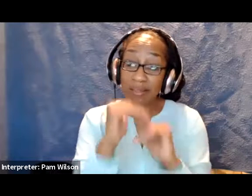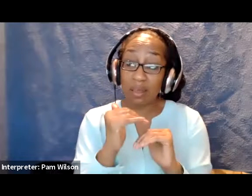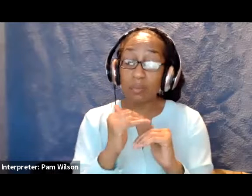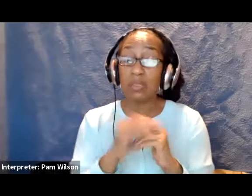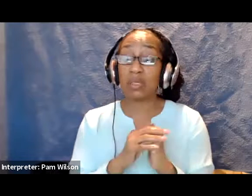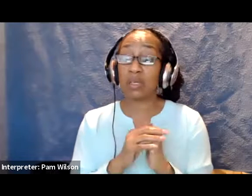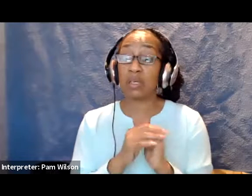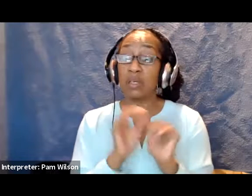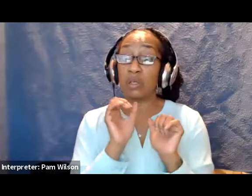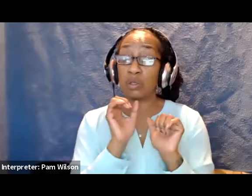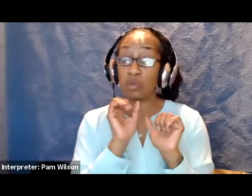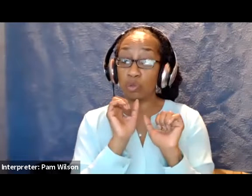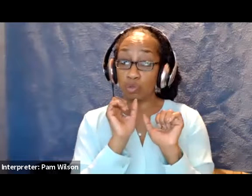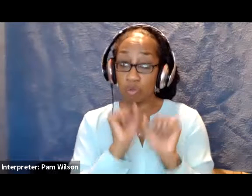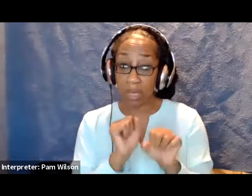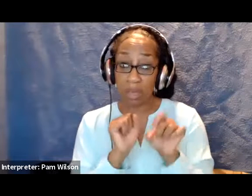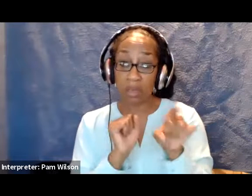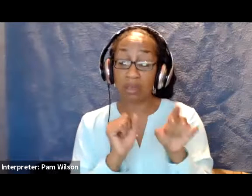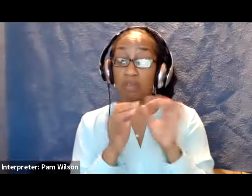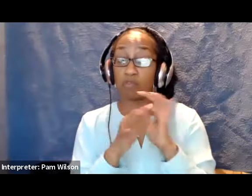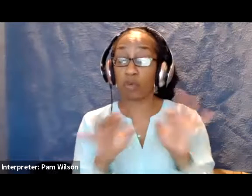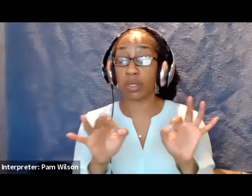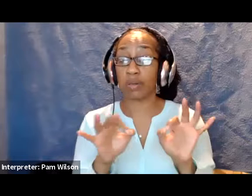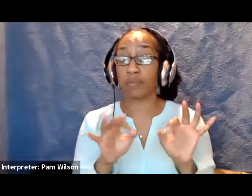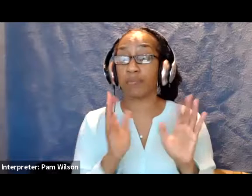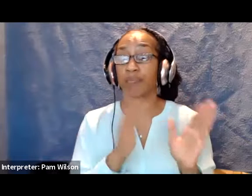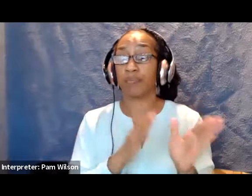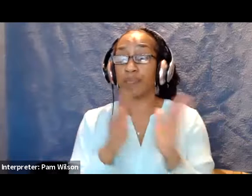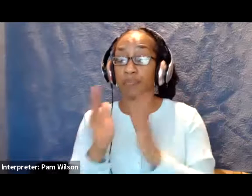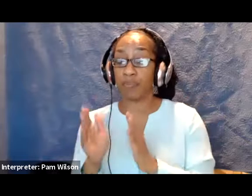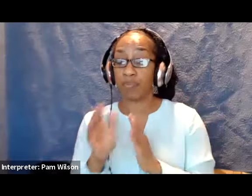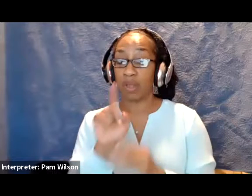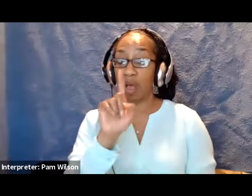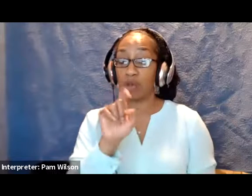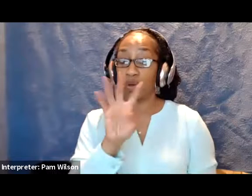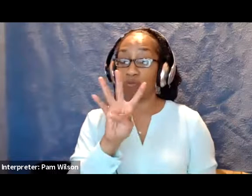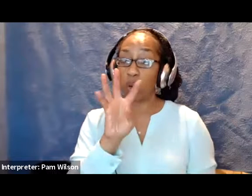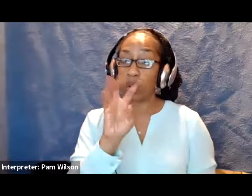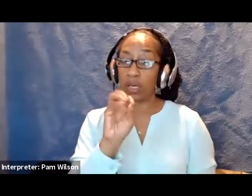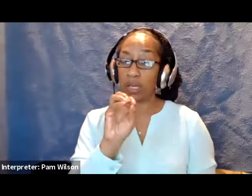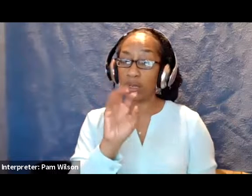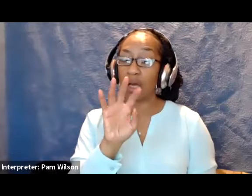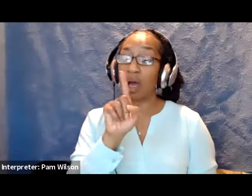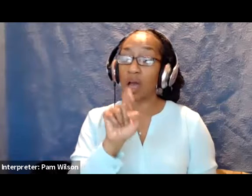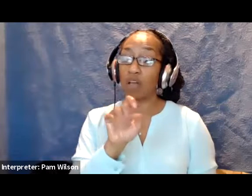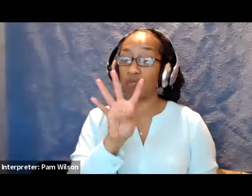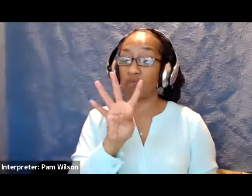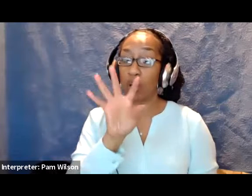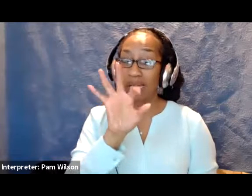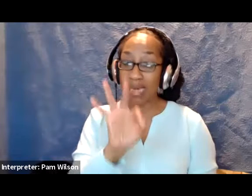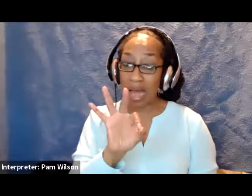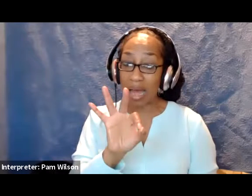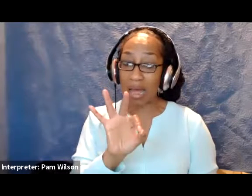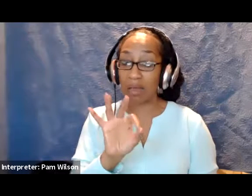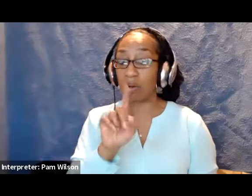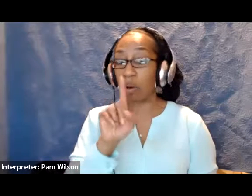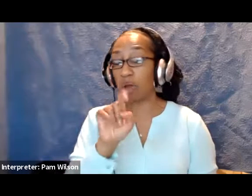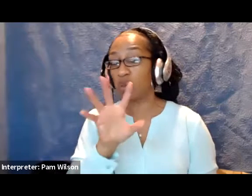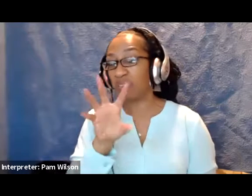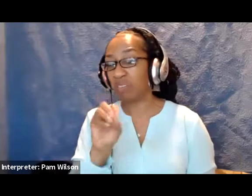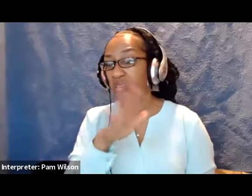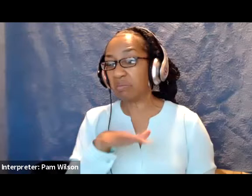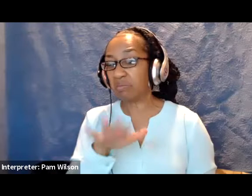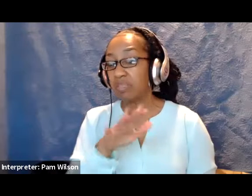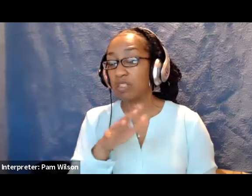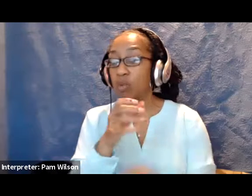you can, for $149, $150 a year, join and get a license. That'll allow you, that